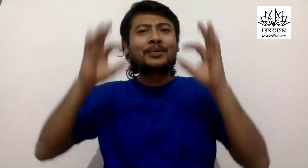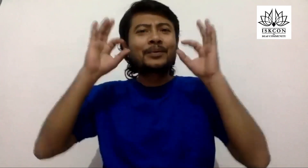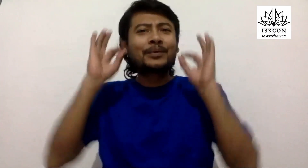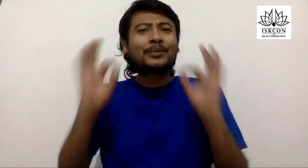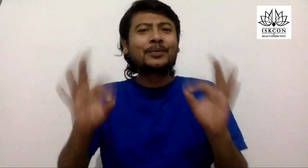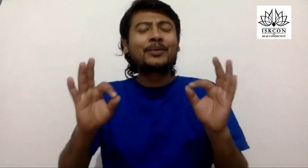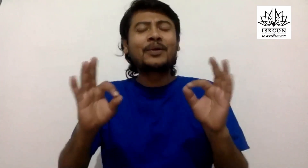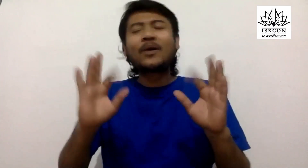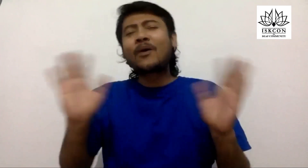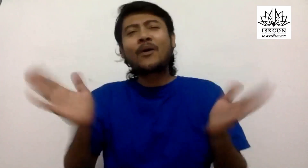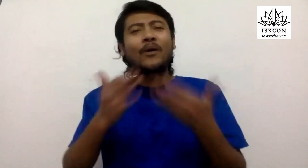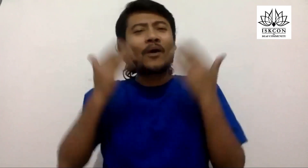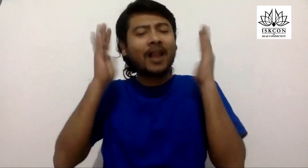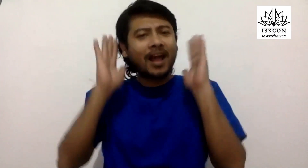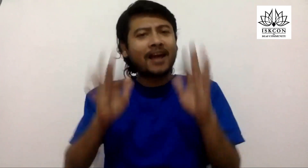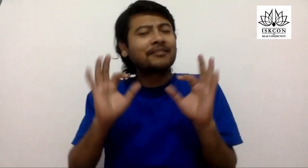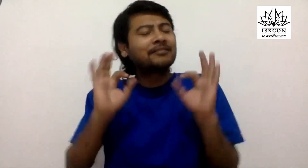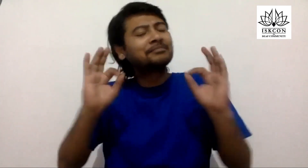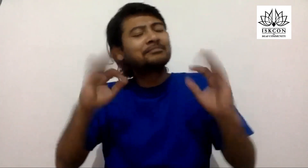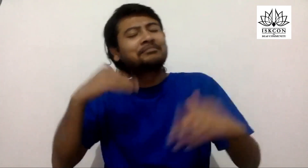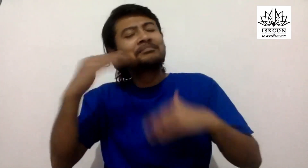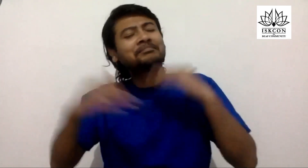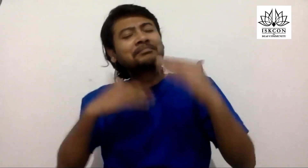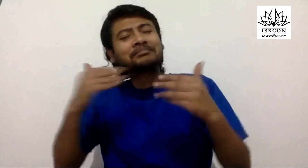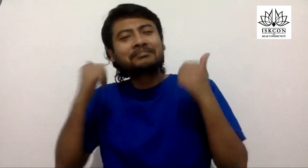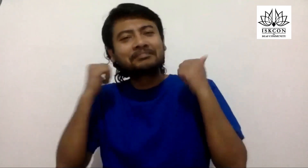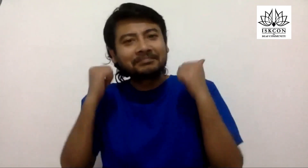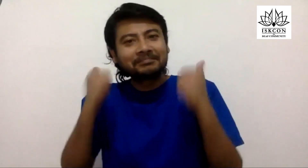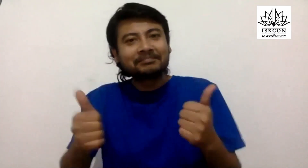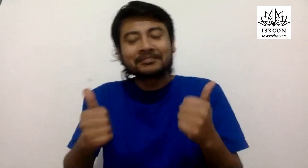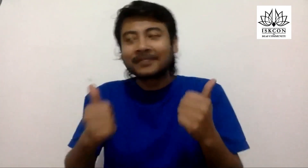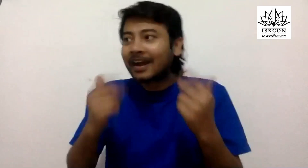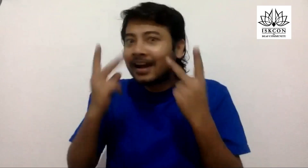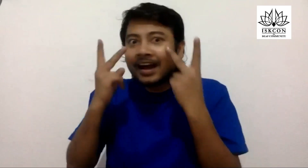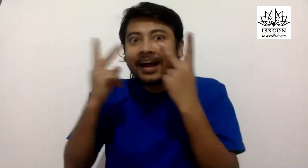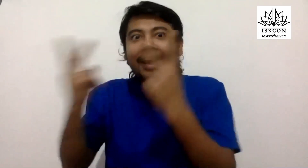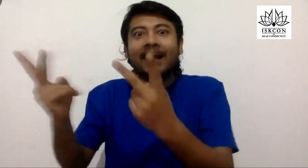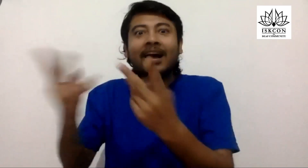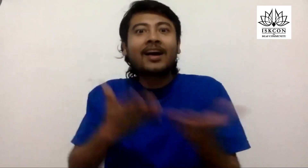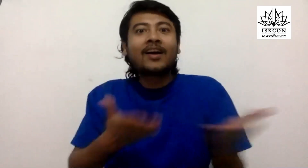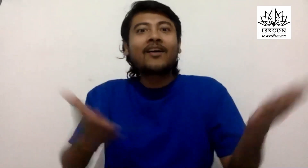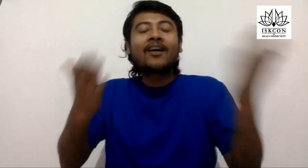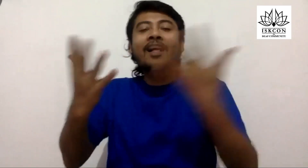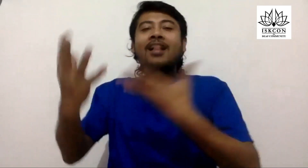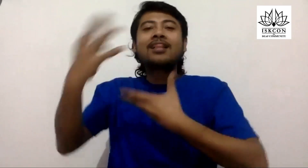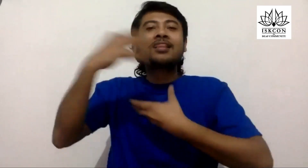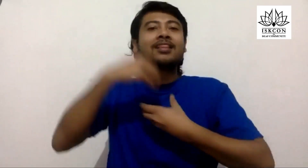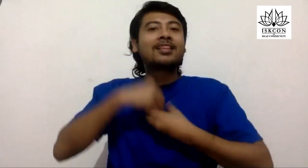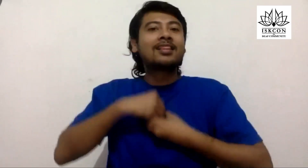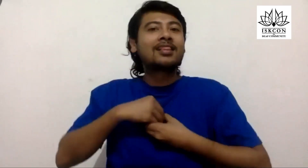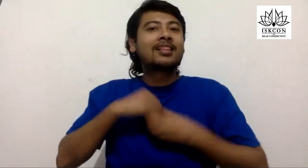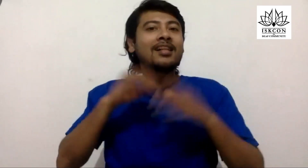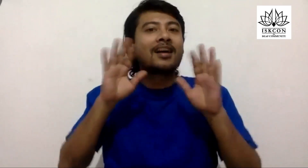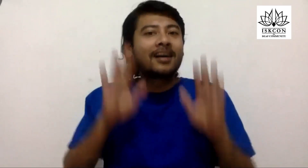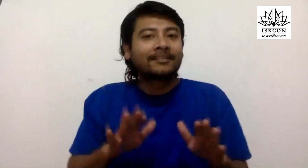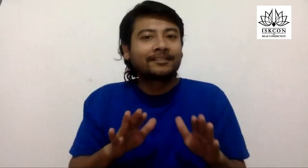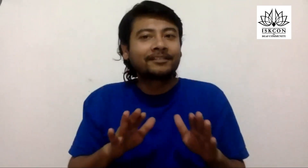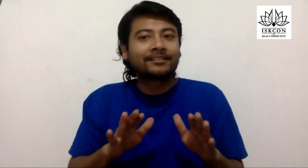that he is conquered only by devotees with